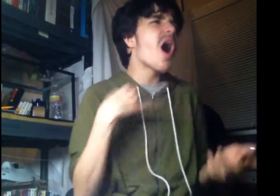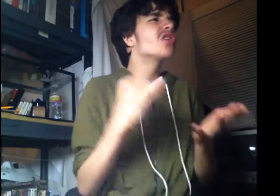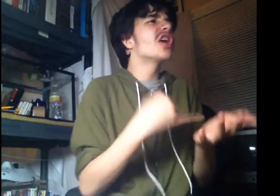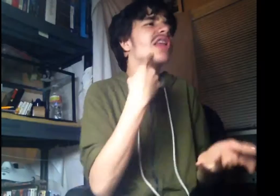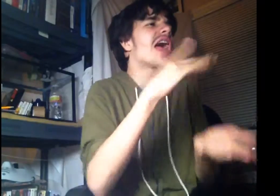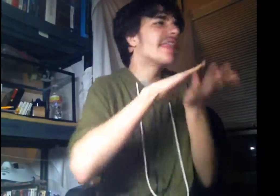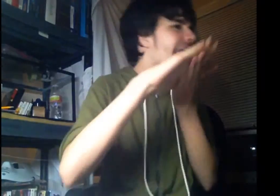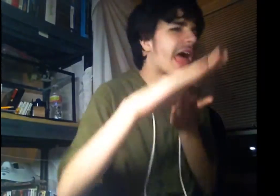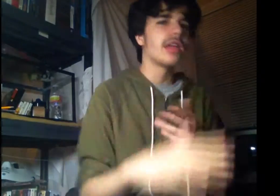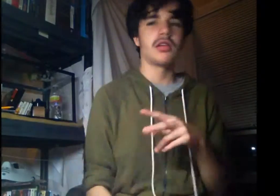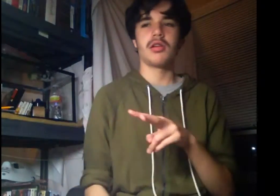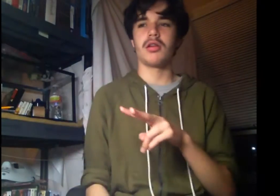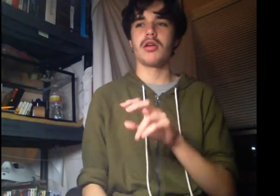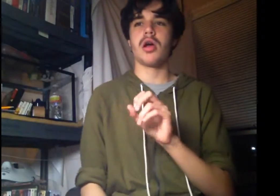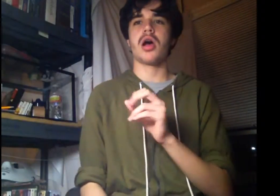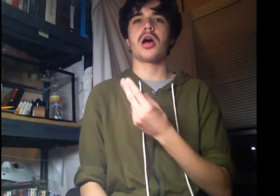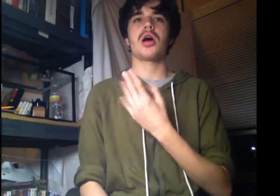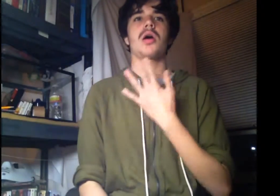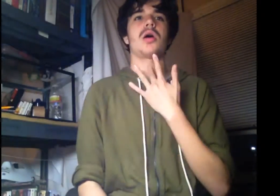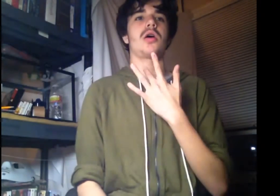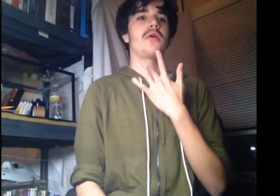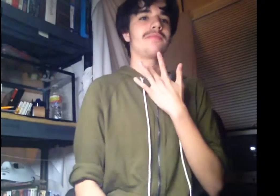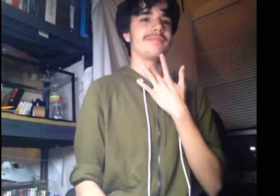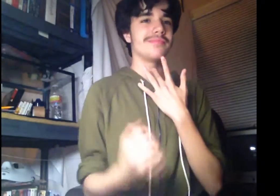And the Oscar goes to